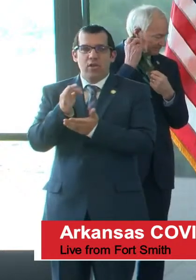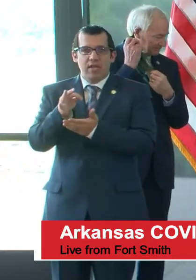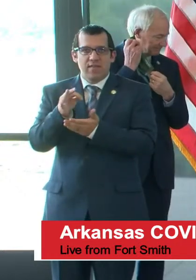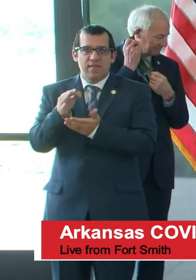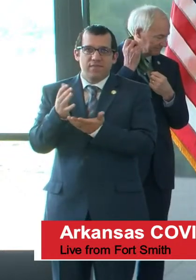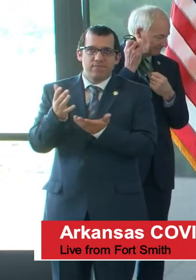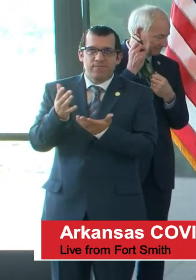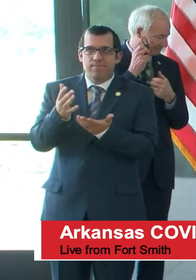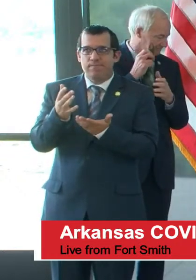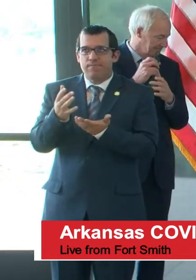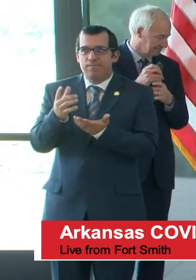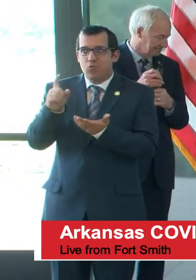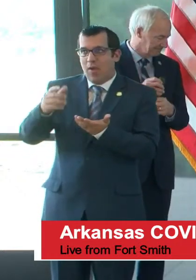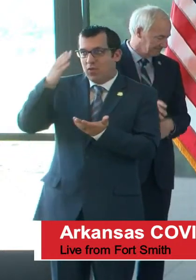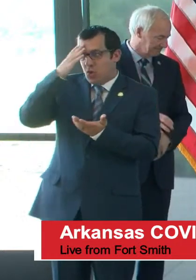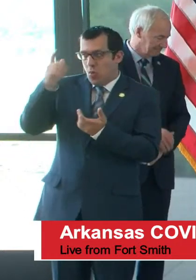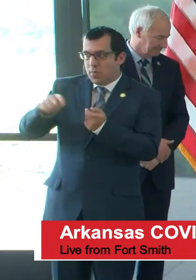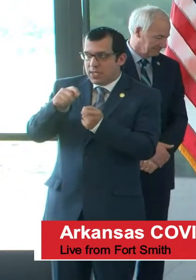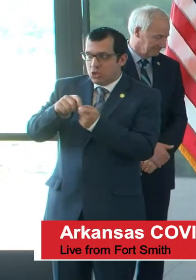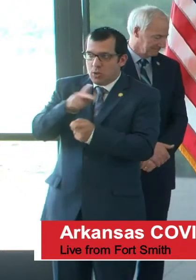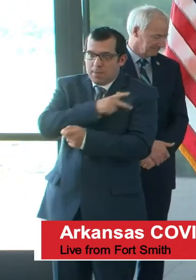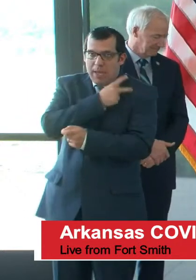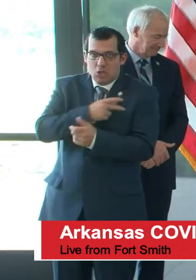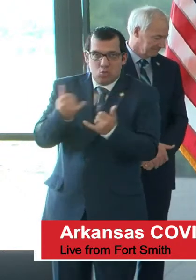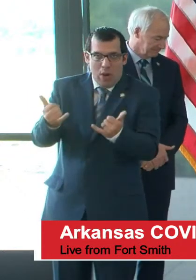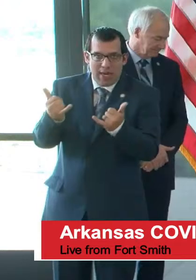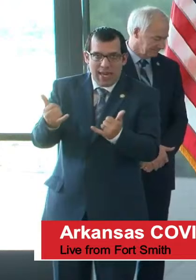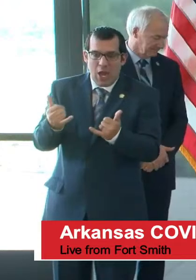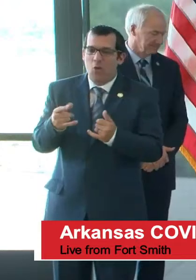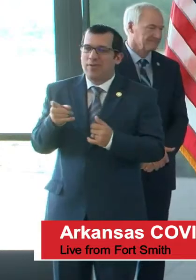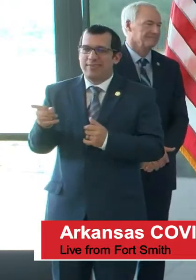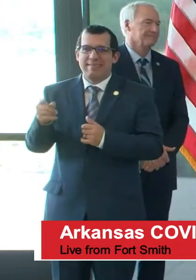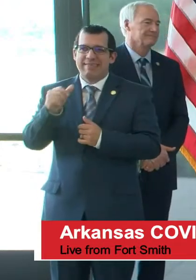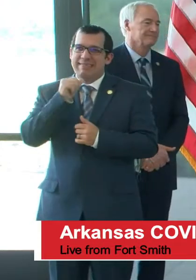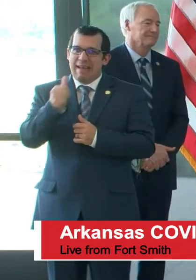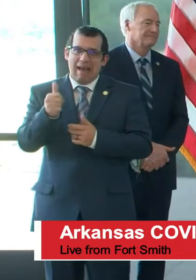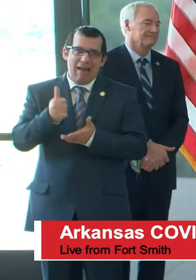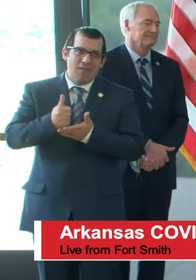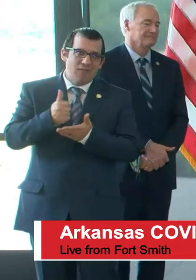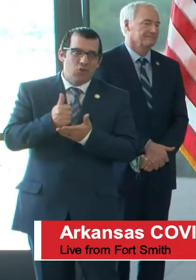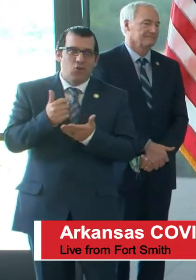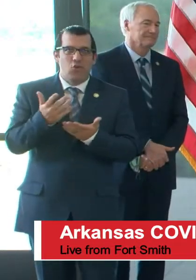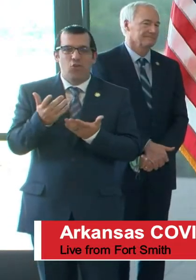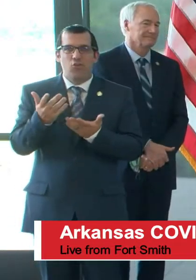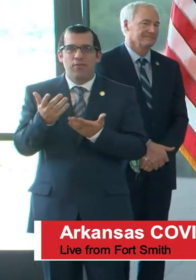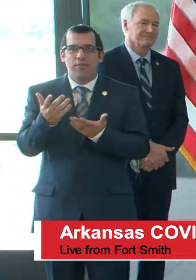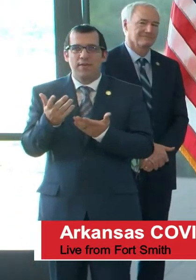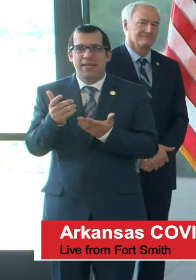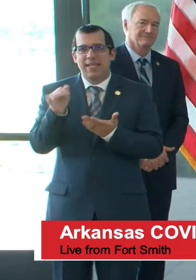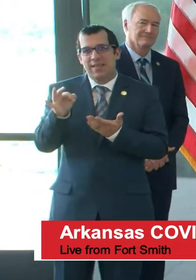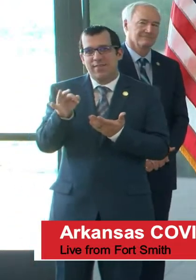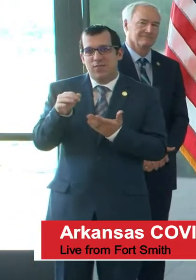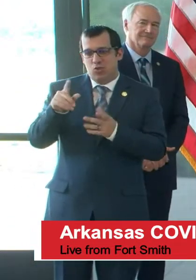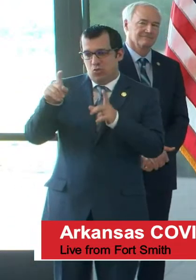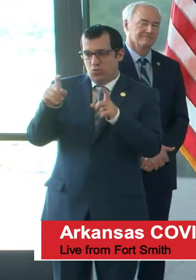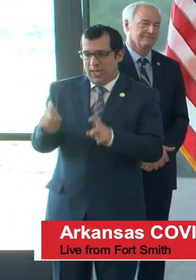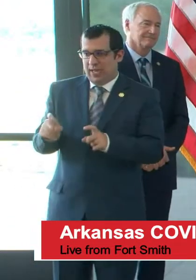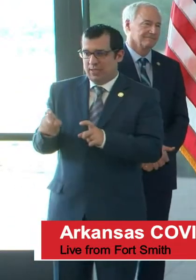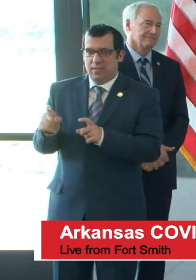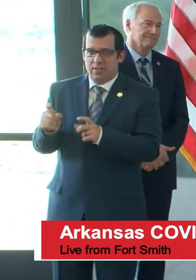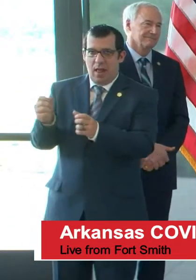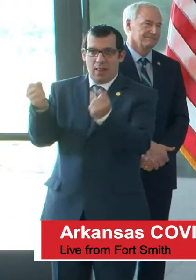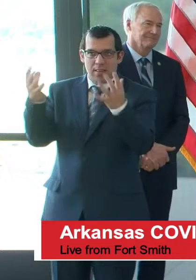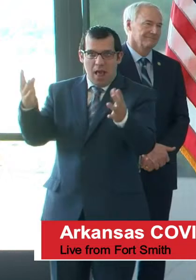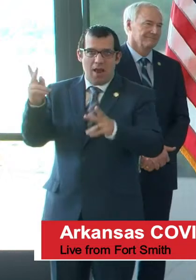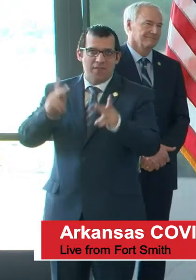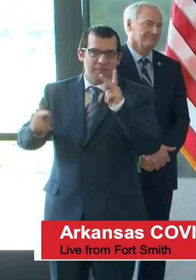to know about a particular patient right now. It's not very helpful if you have to test a whole